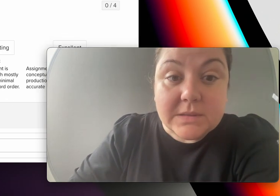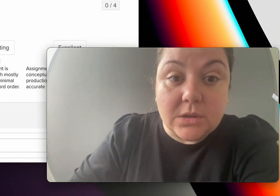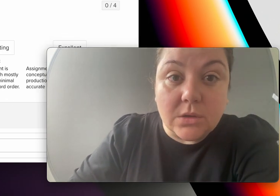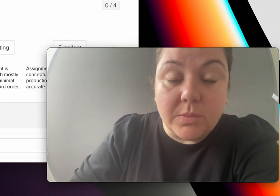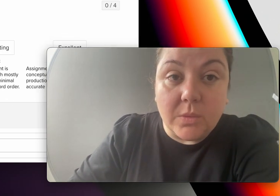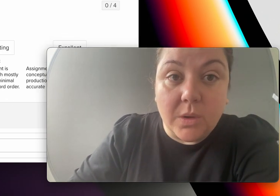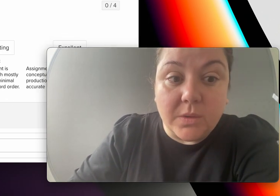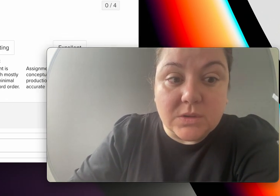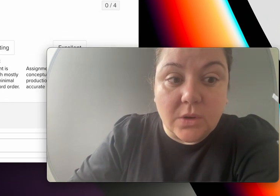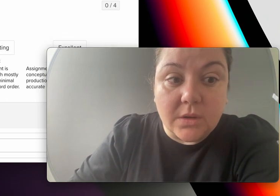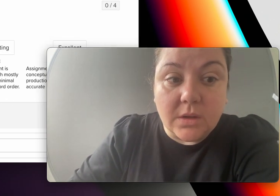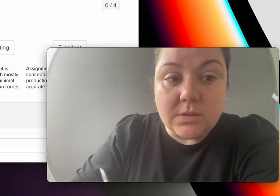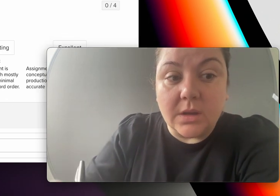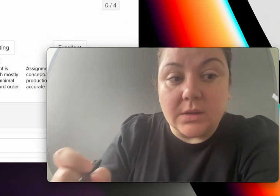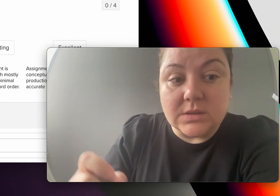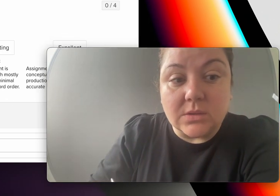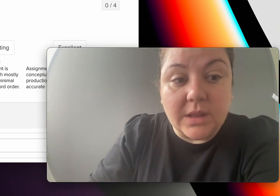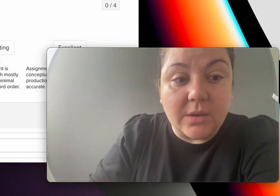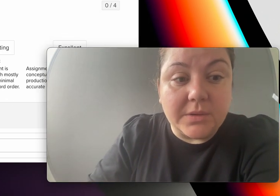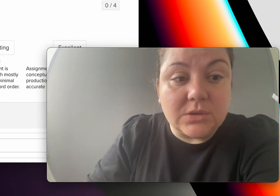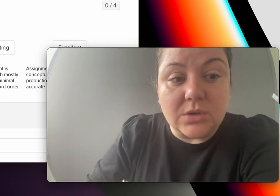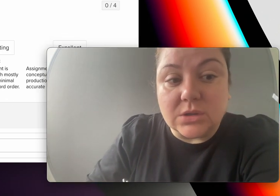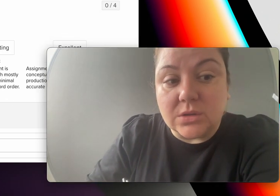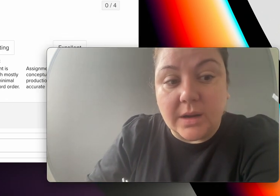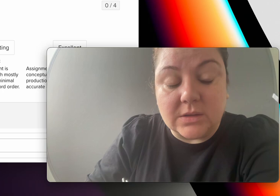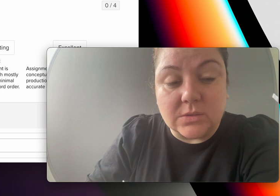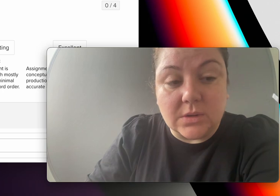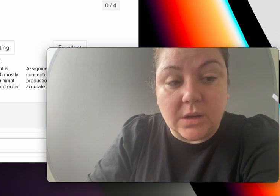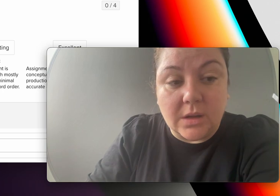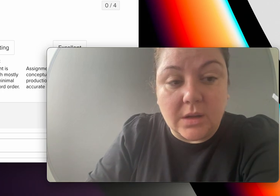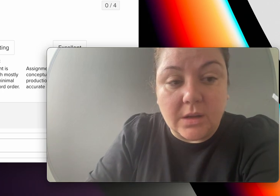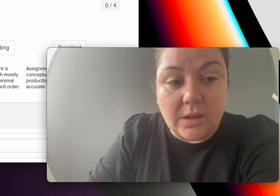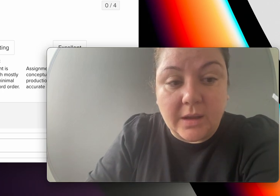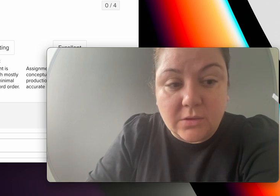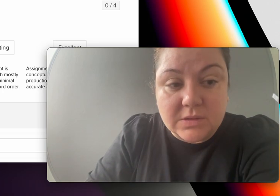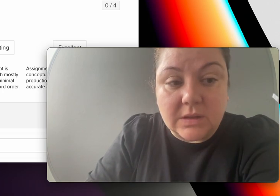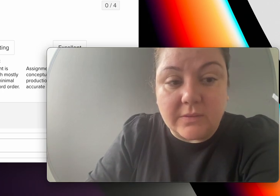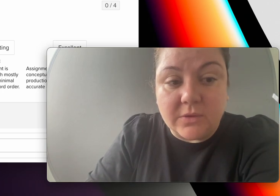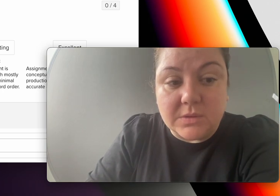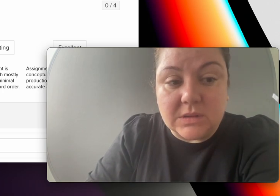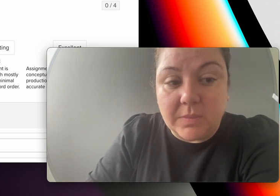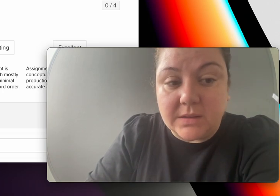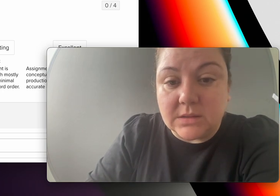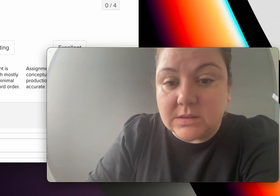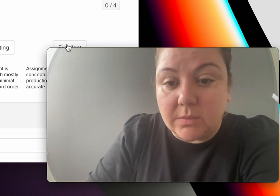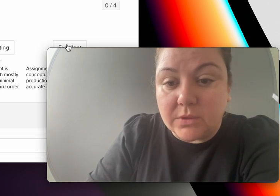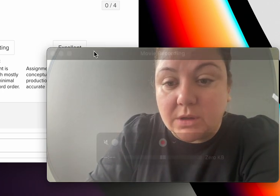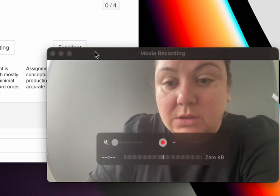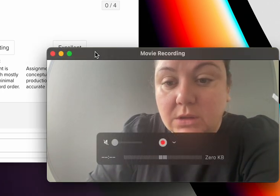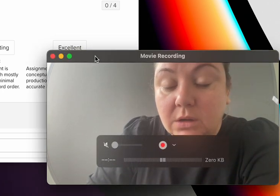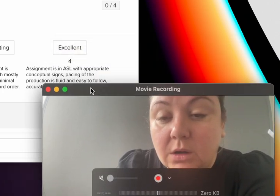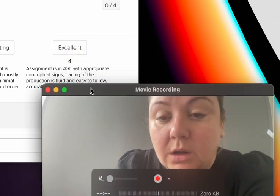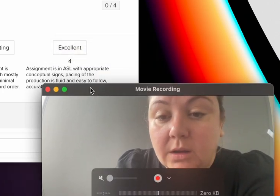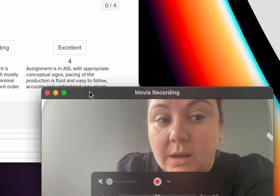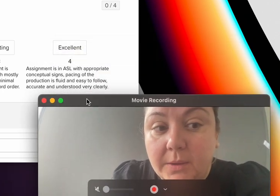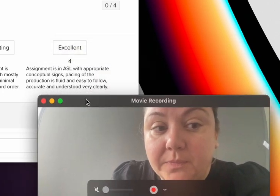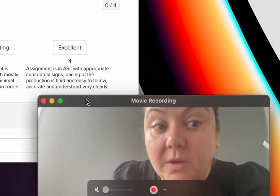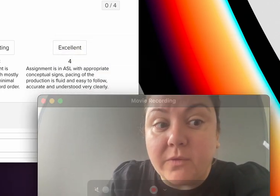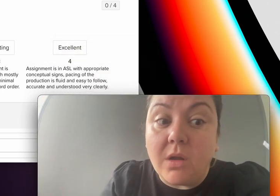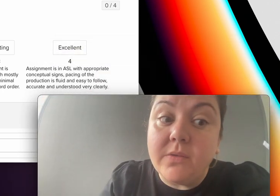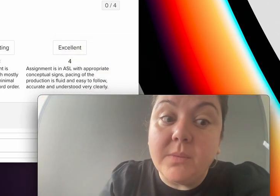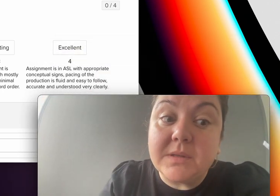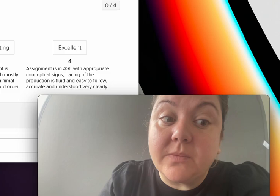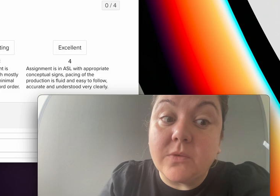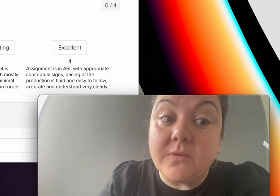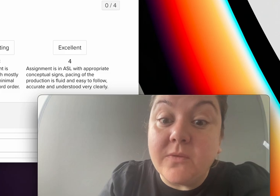Grammar is a little bit where we're struggling. So language, structure, accuracy, fluency, pacing, sign production.